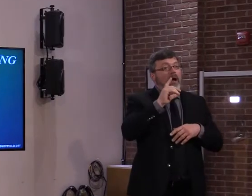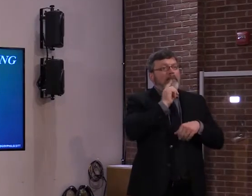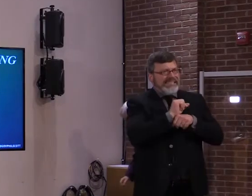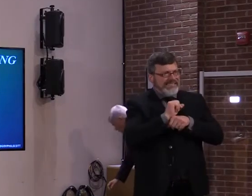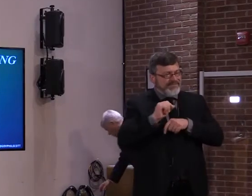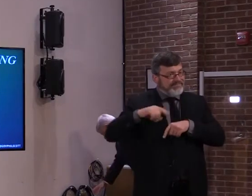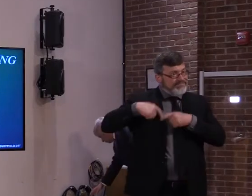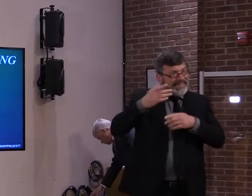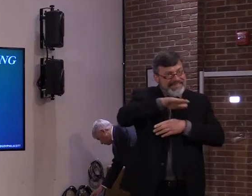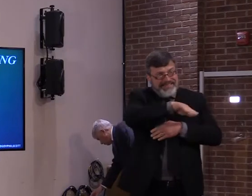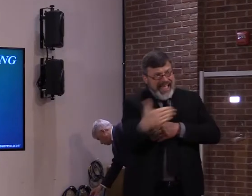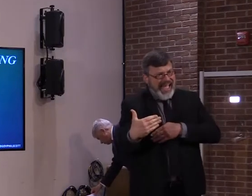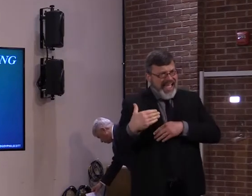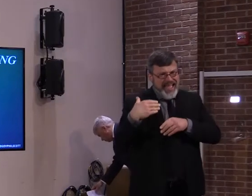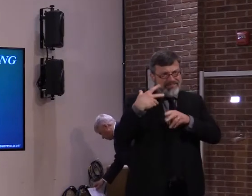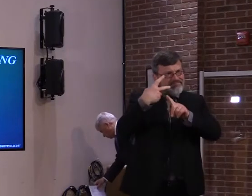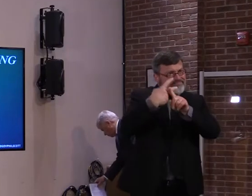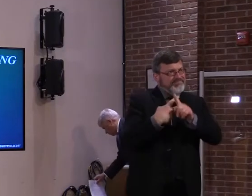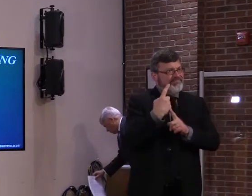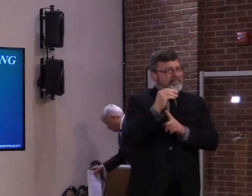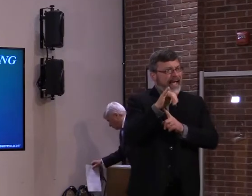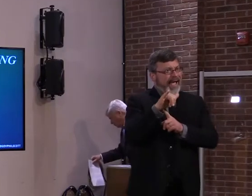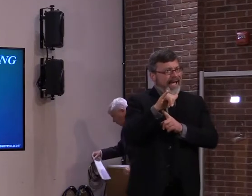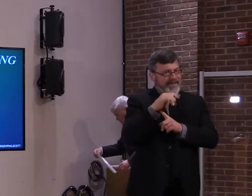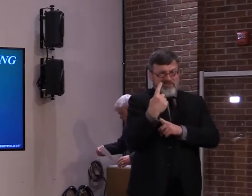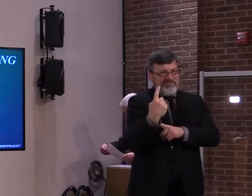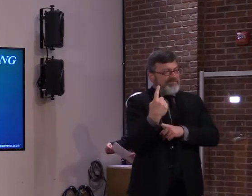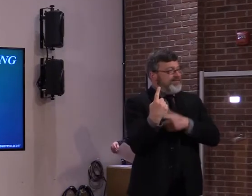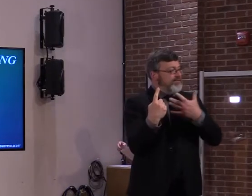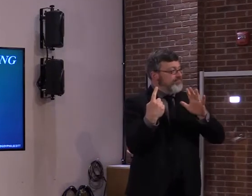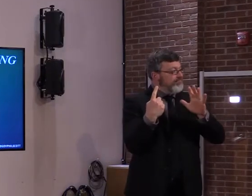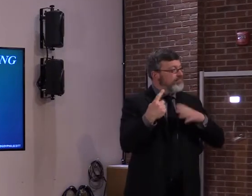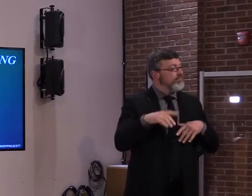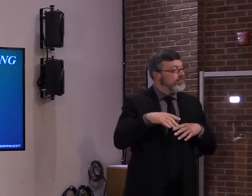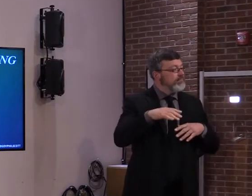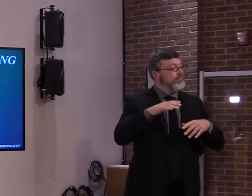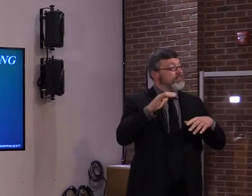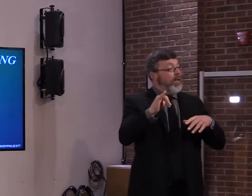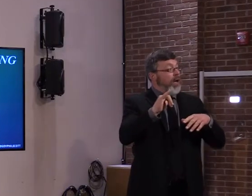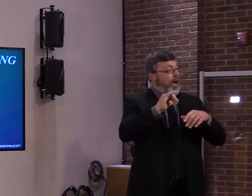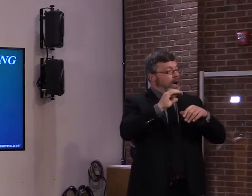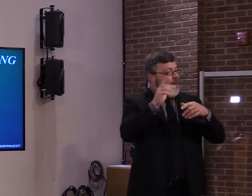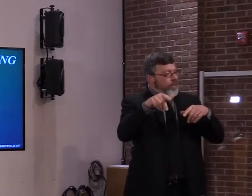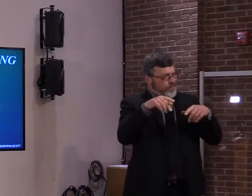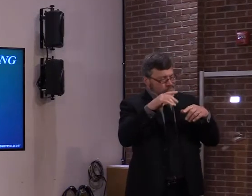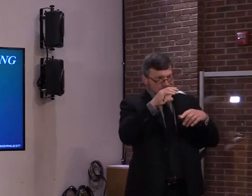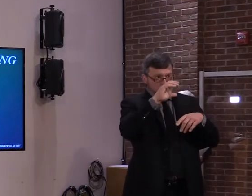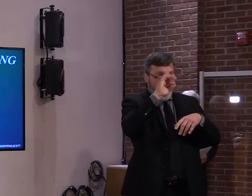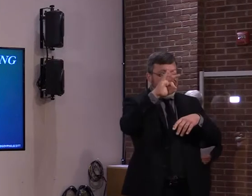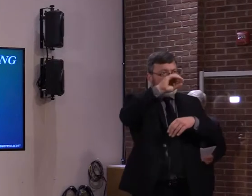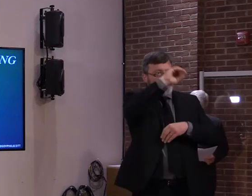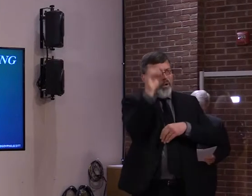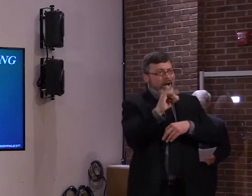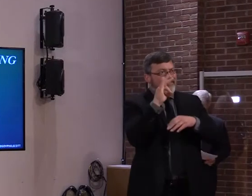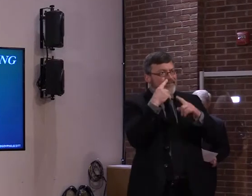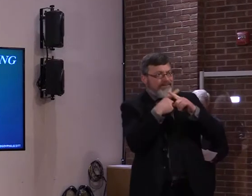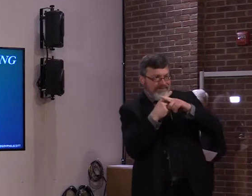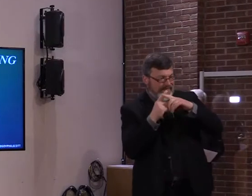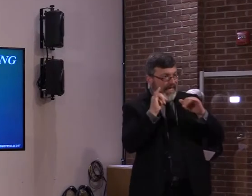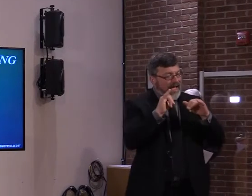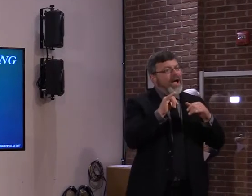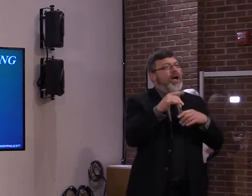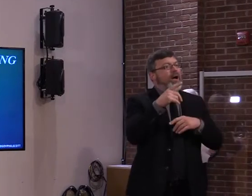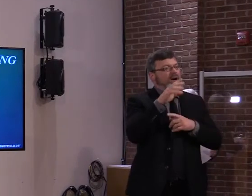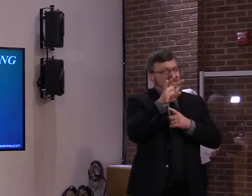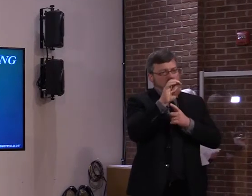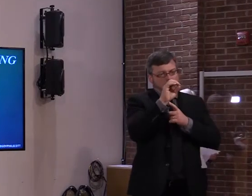percent positivity of 0.4%. So I do trust the vaccine, but what I don't trust